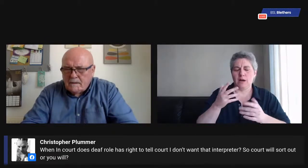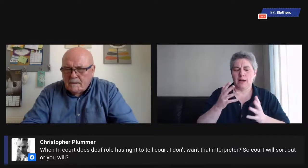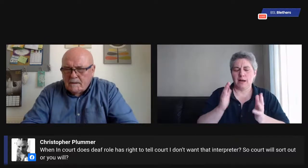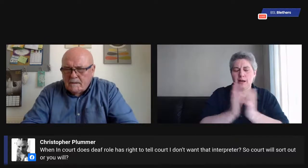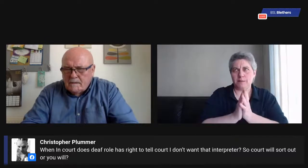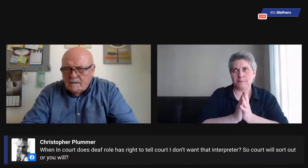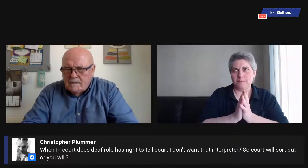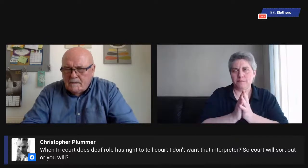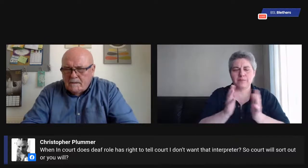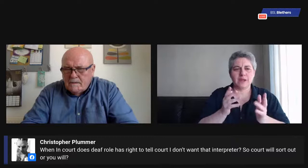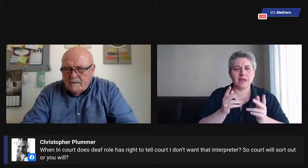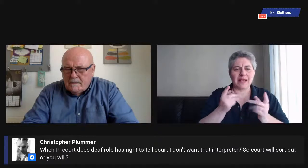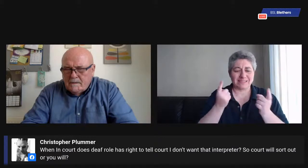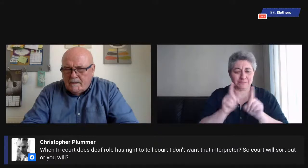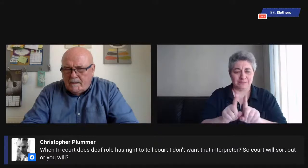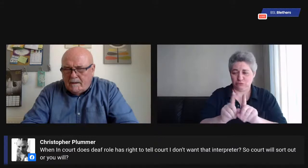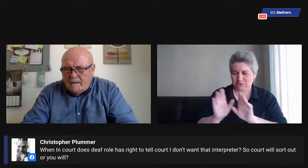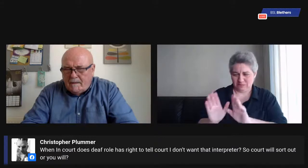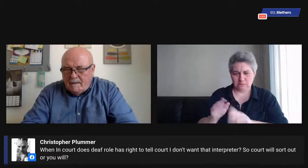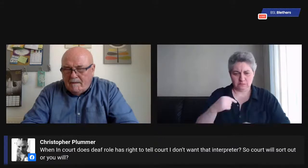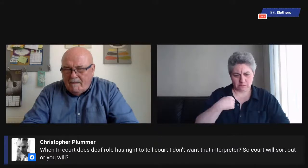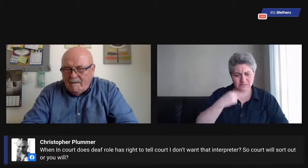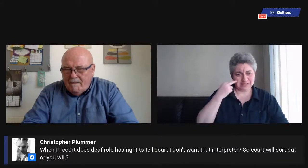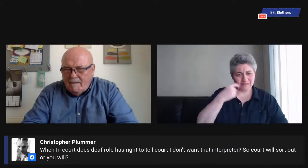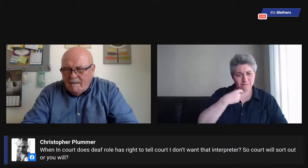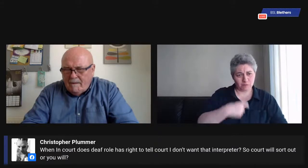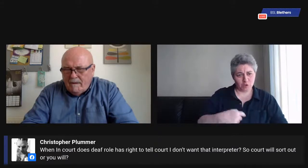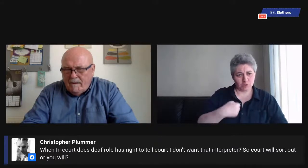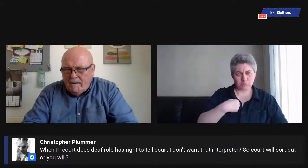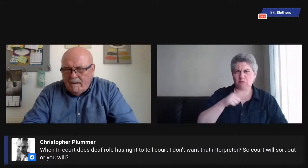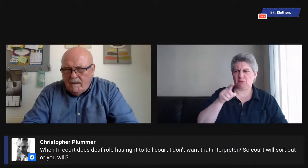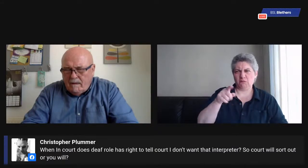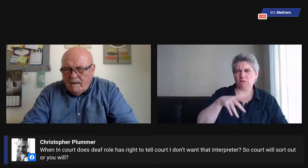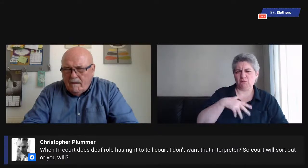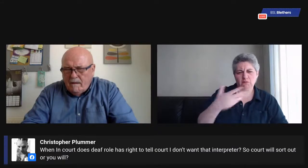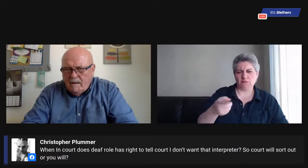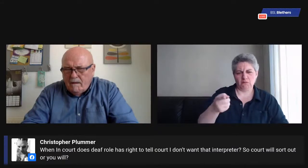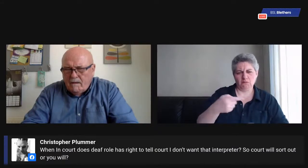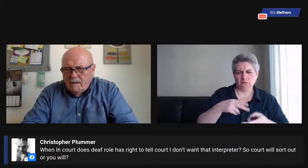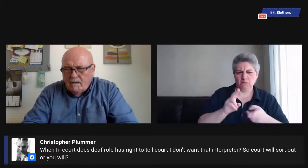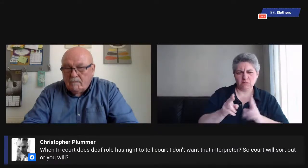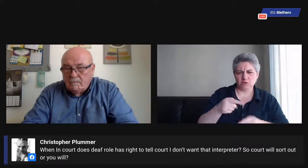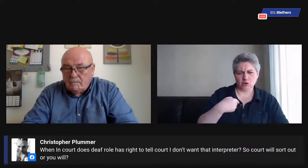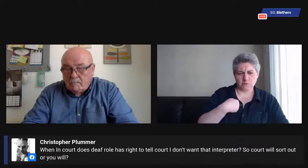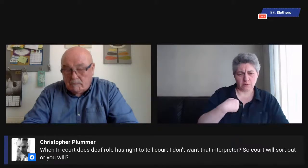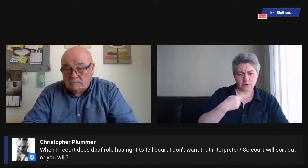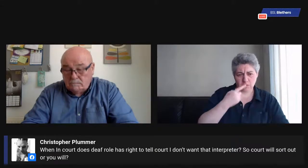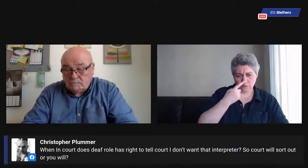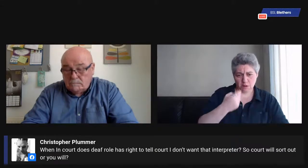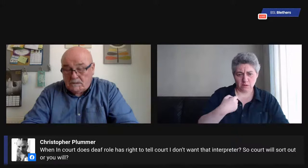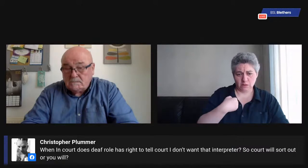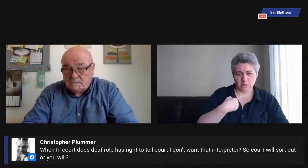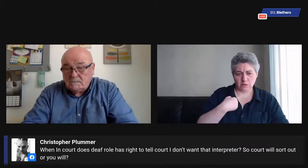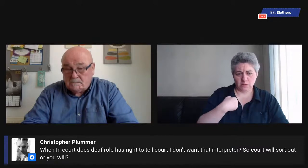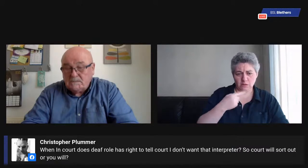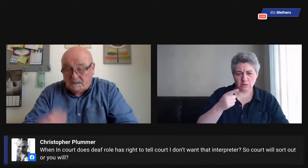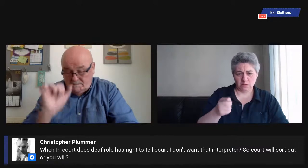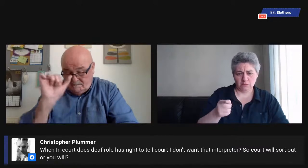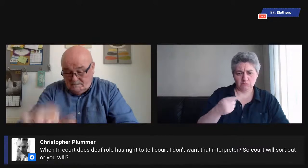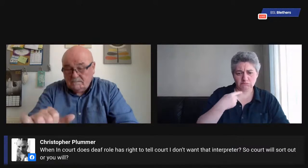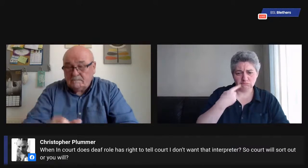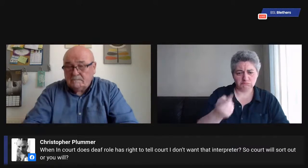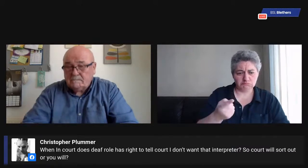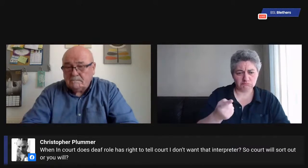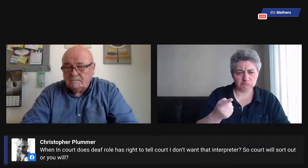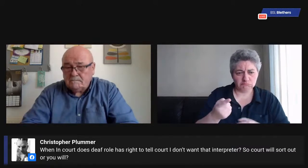does the deaf person or do you have the role to say that you don't want that particular interpreter? Maybe you don't like that interpreter. Can you